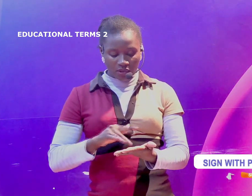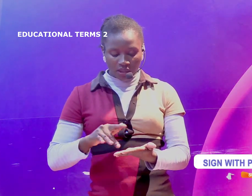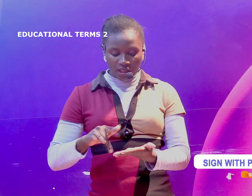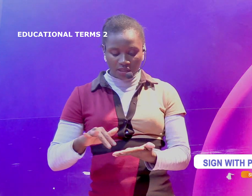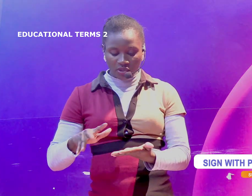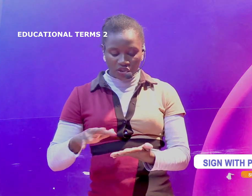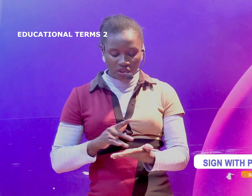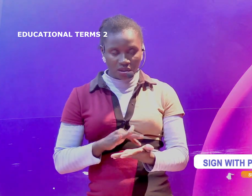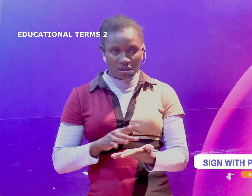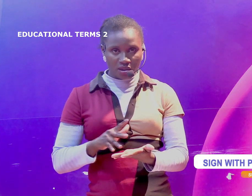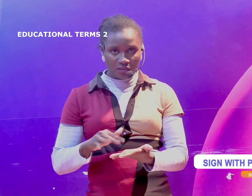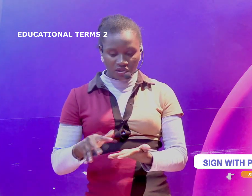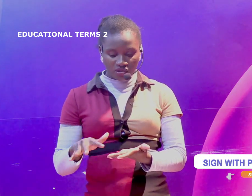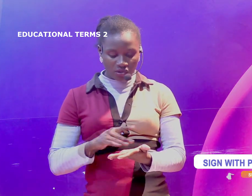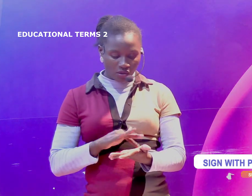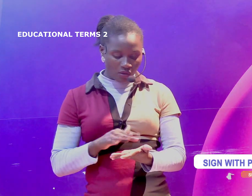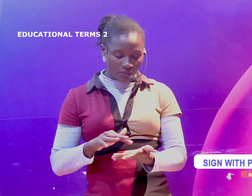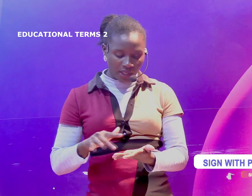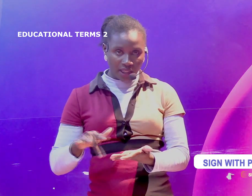that machine. It is a machine. So braille,